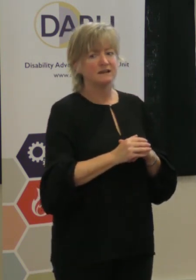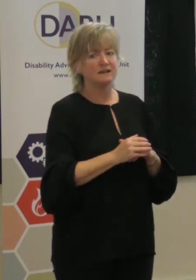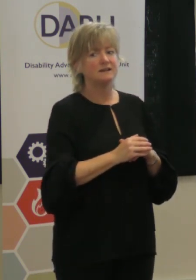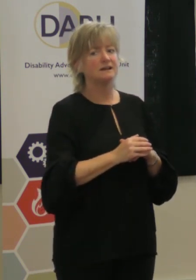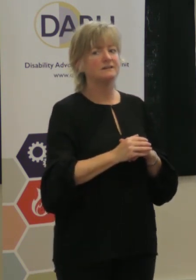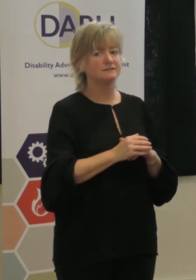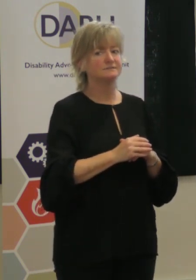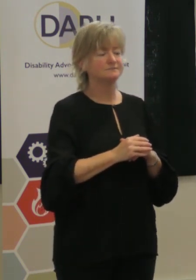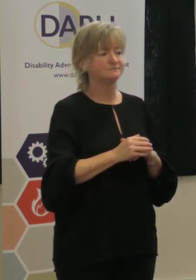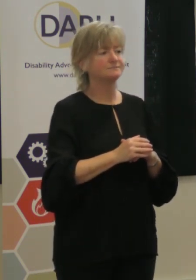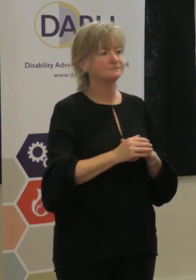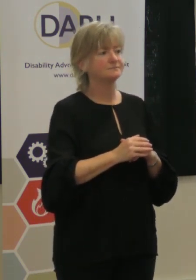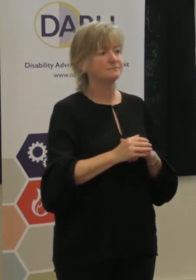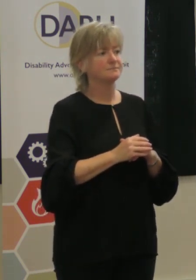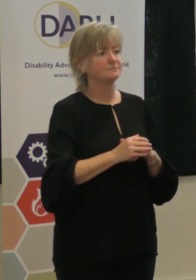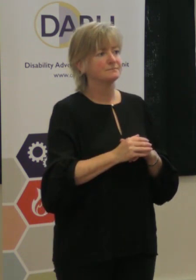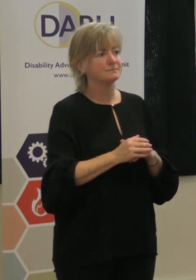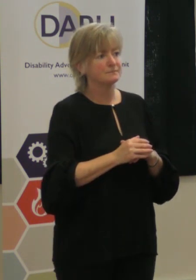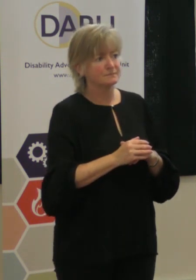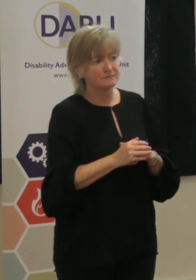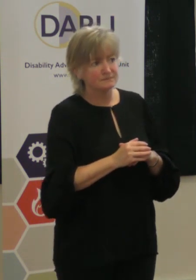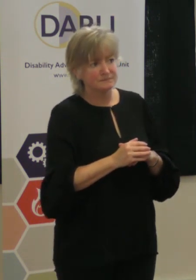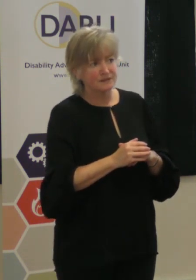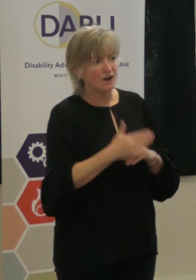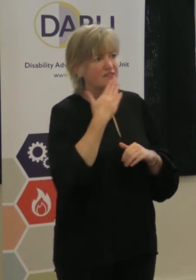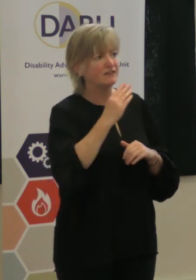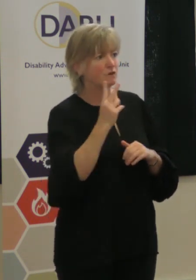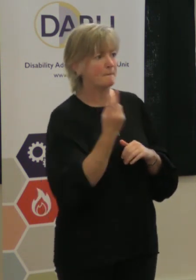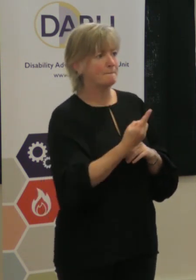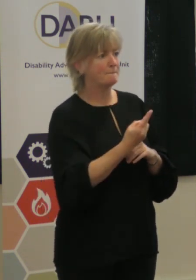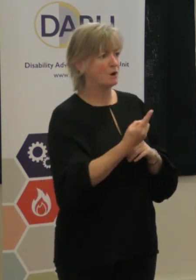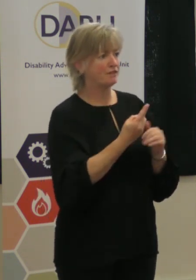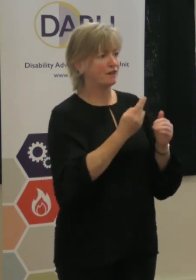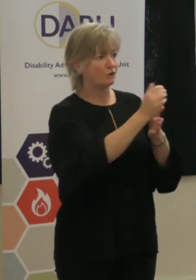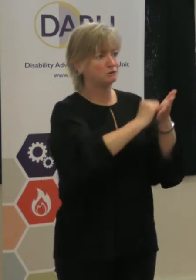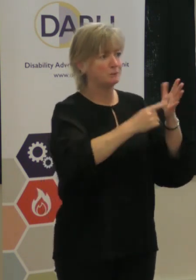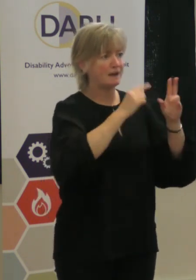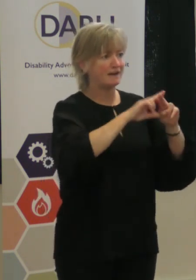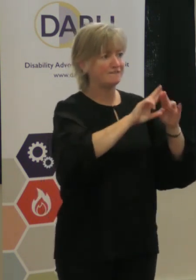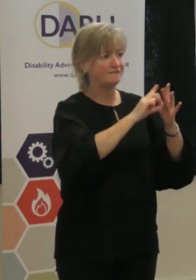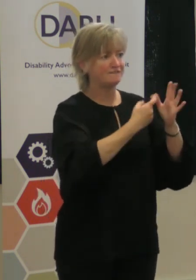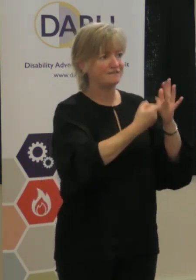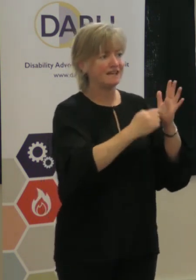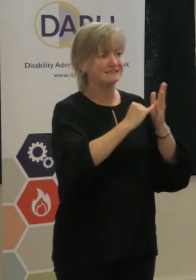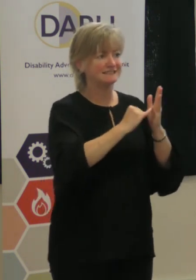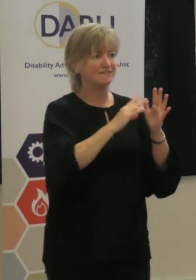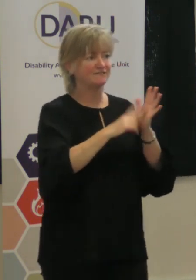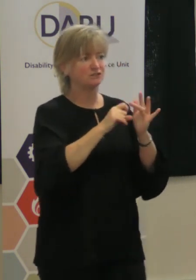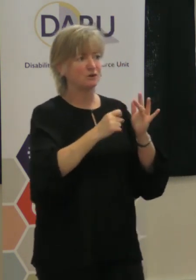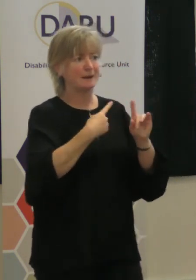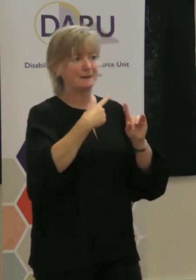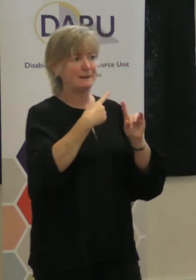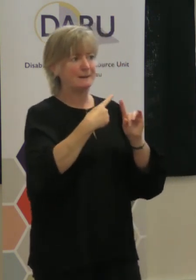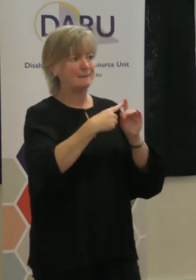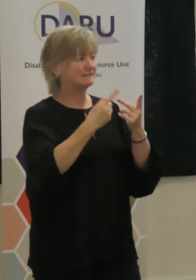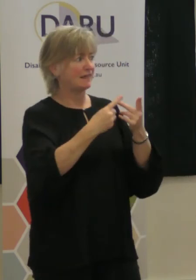wanted to have those two presentations by both Consumer Affairs Victoria and CLAC Solicitor emailed to